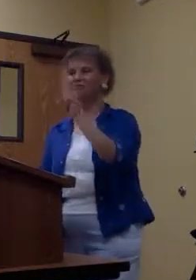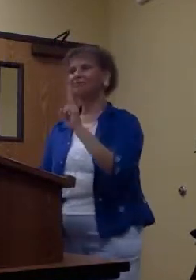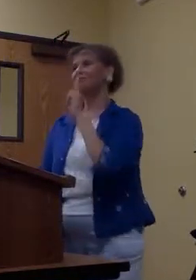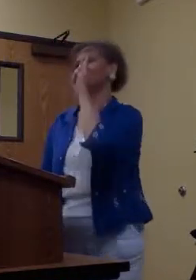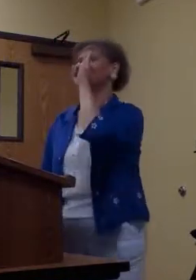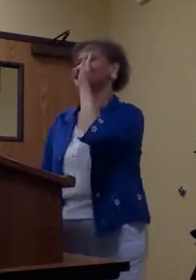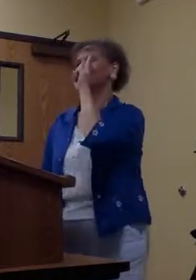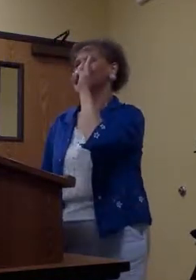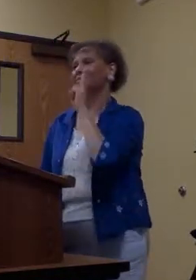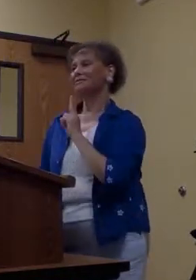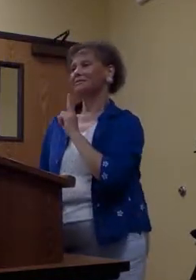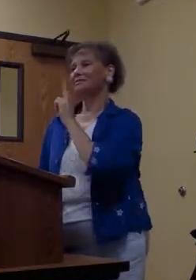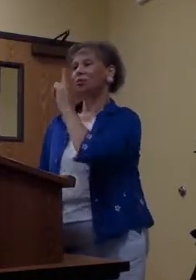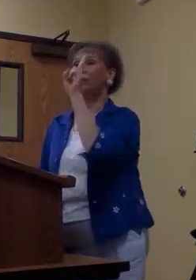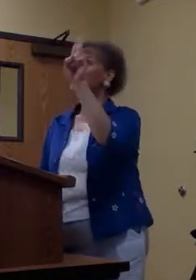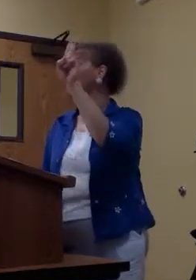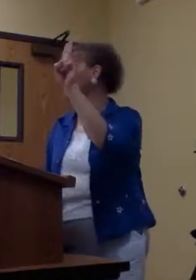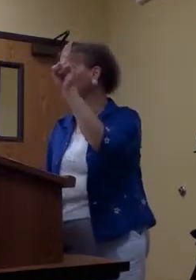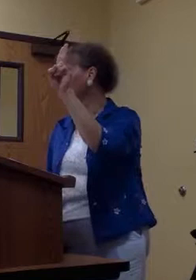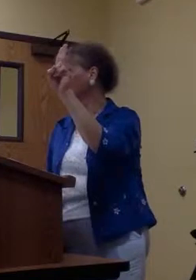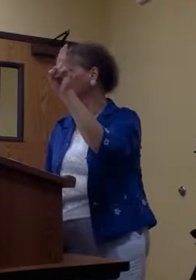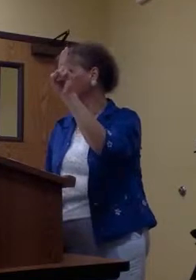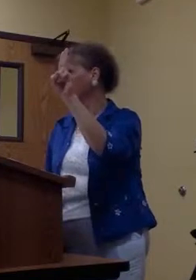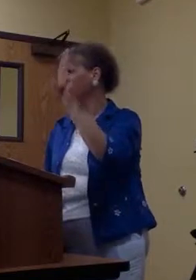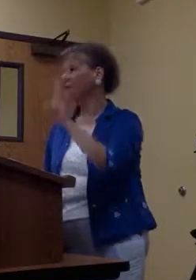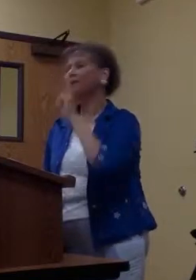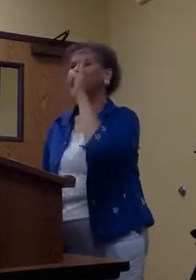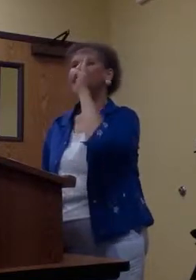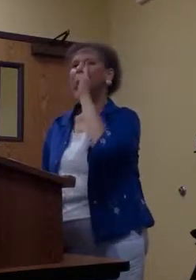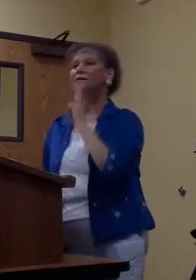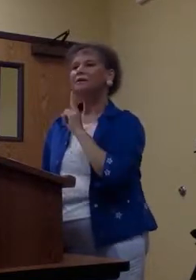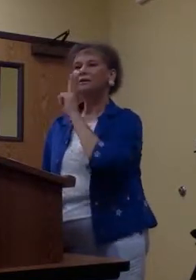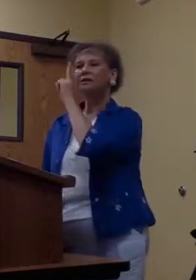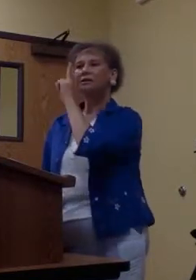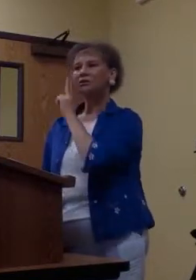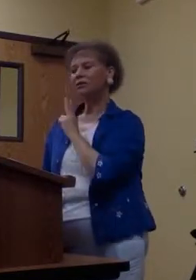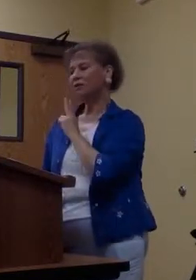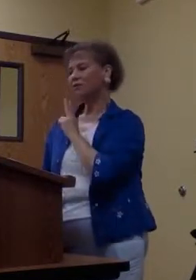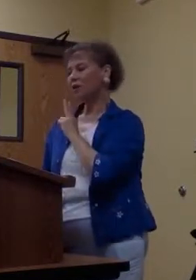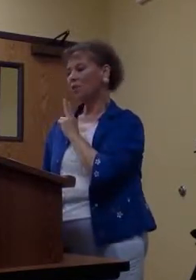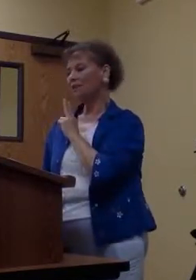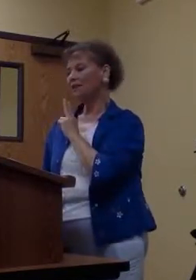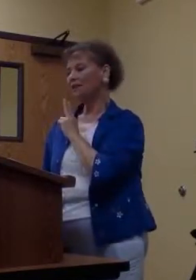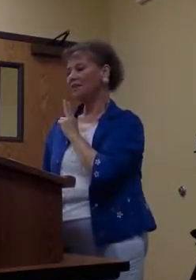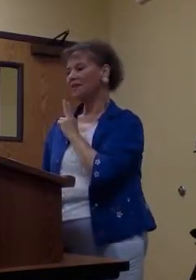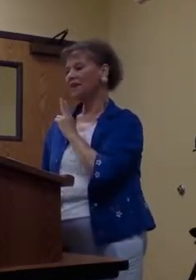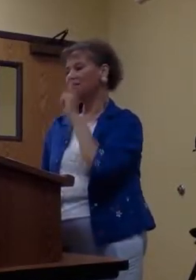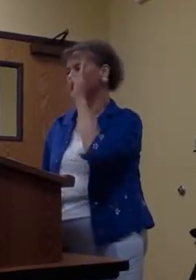or a U, right? You're going to go down one side of the face and then the other.